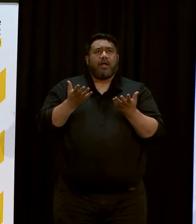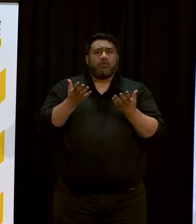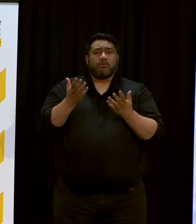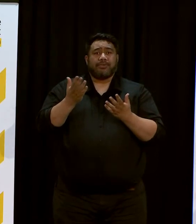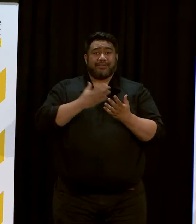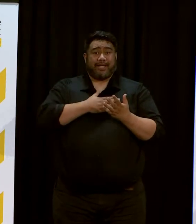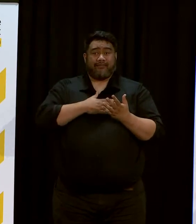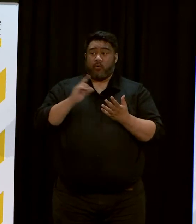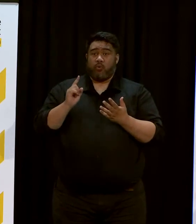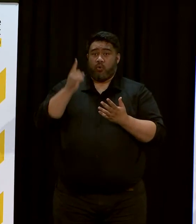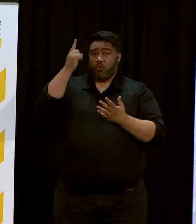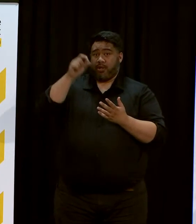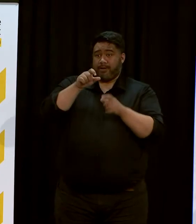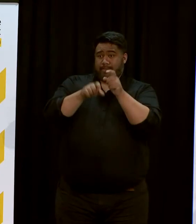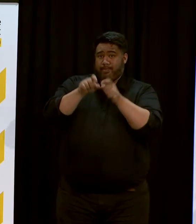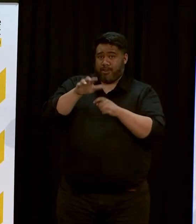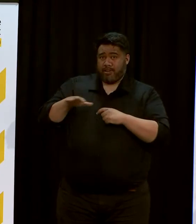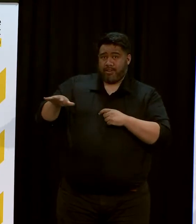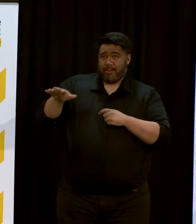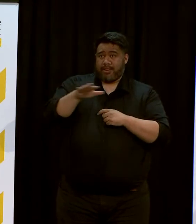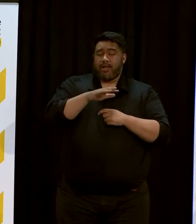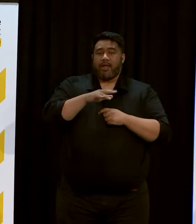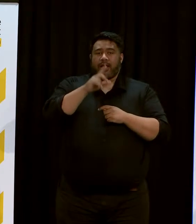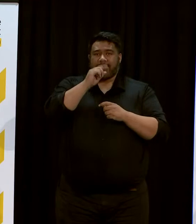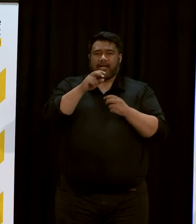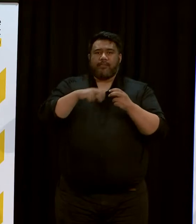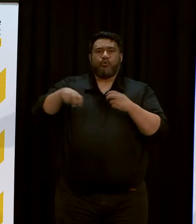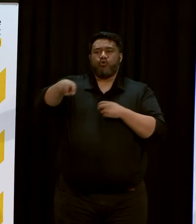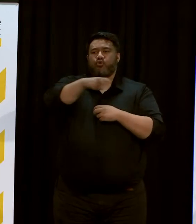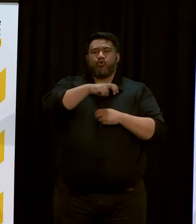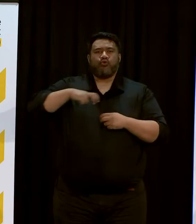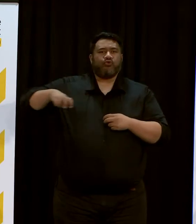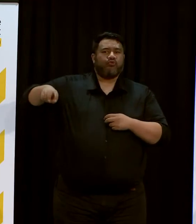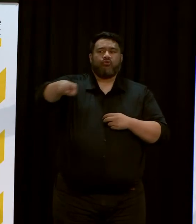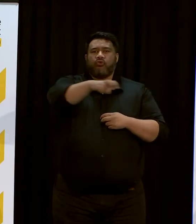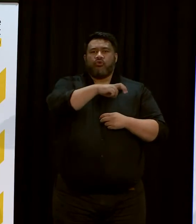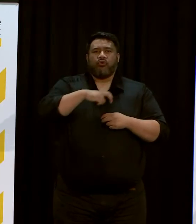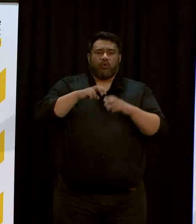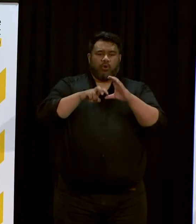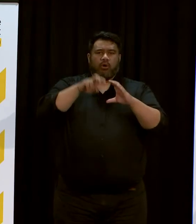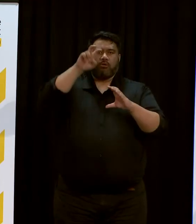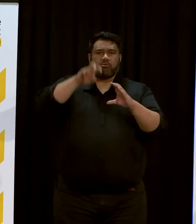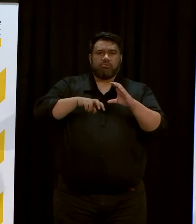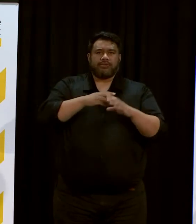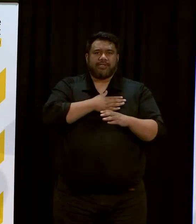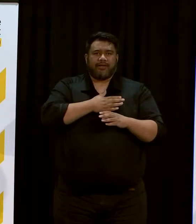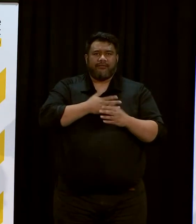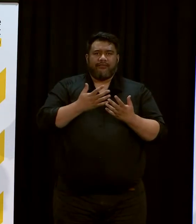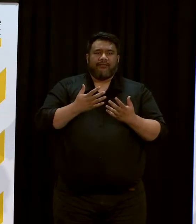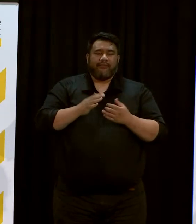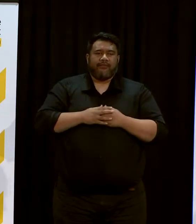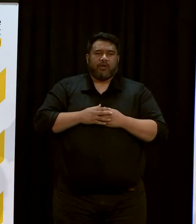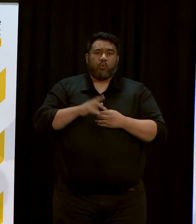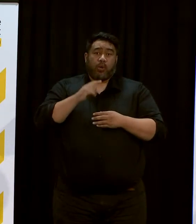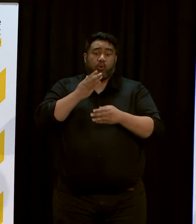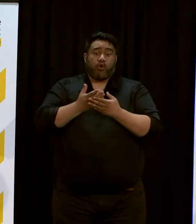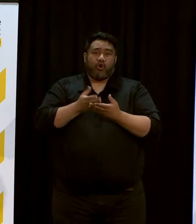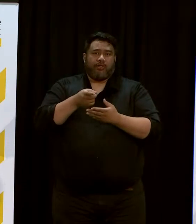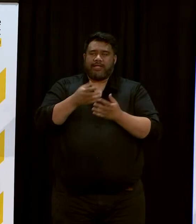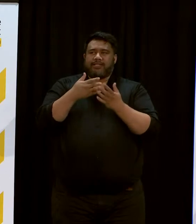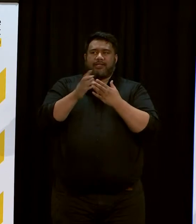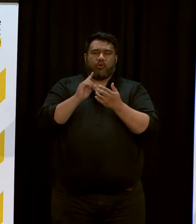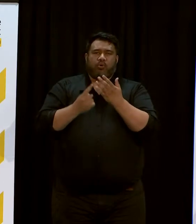allow Aucklanders to, continue movement safely. And so that is a piece of work that we're doing, regardless